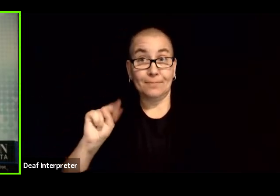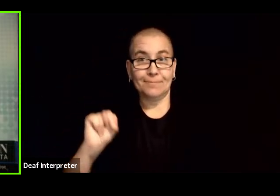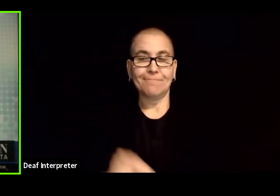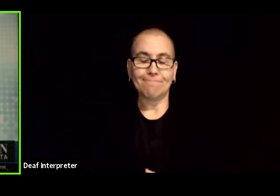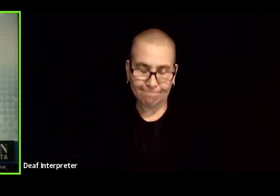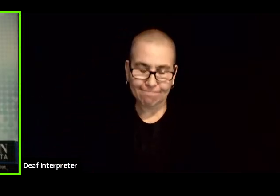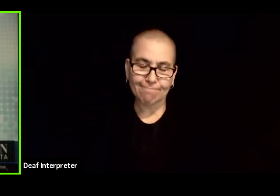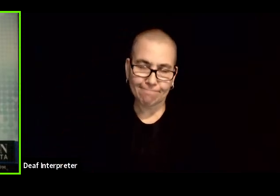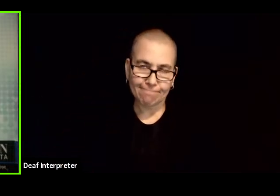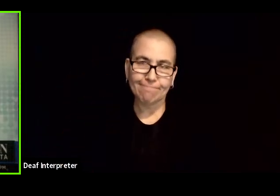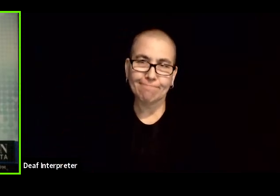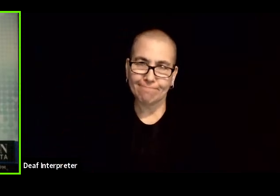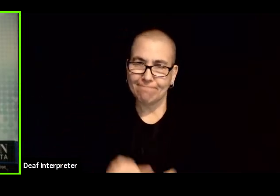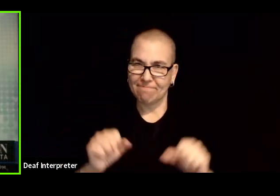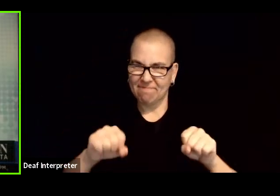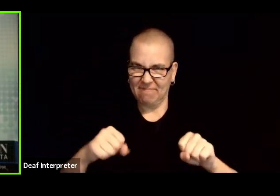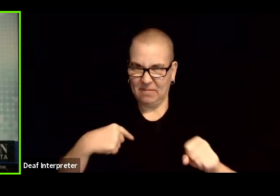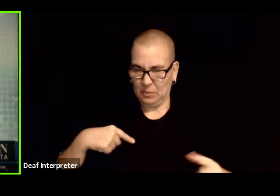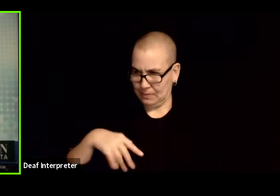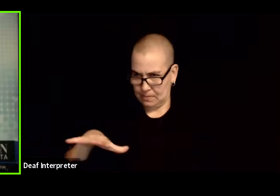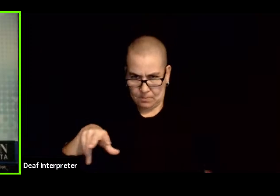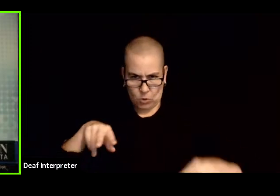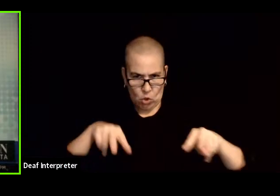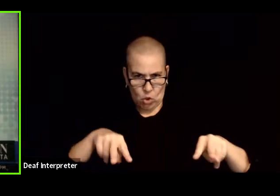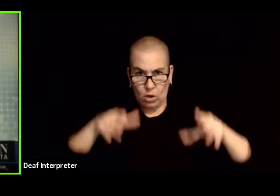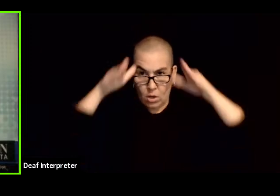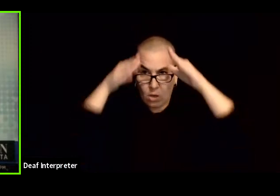period between now and what some of those